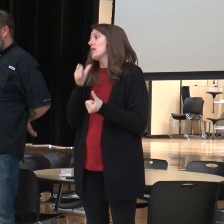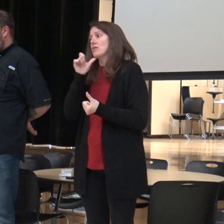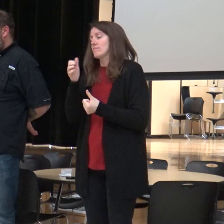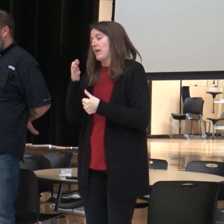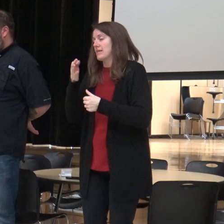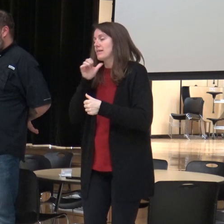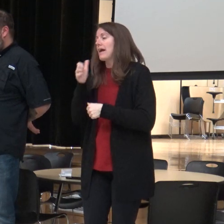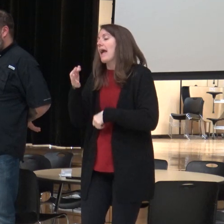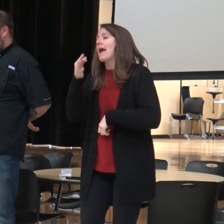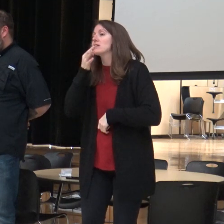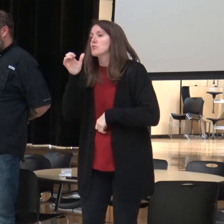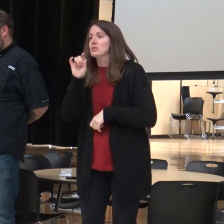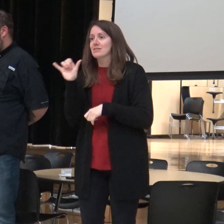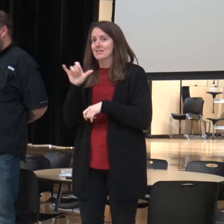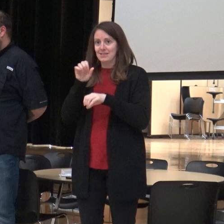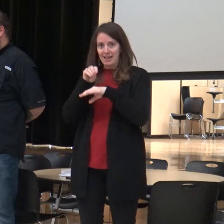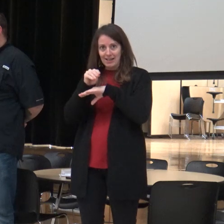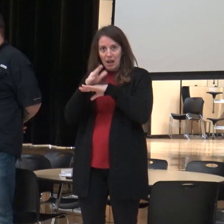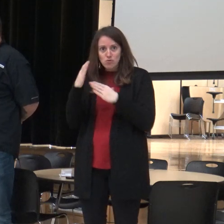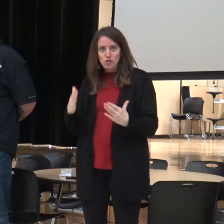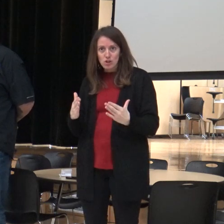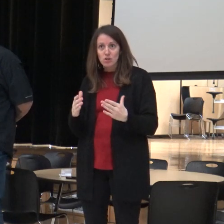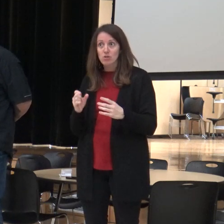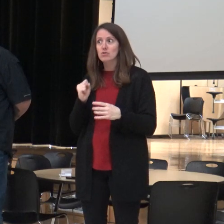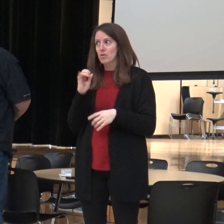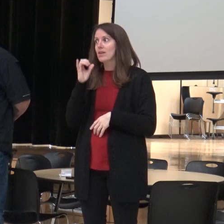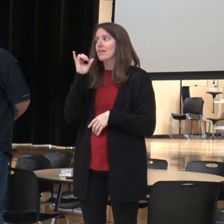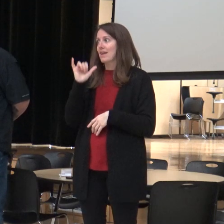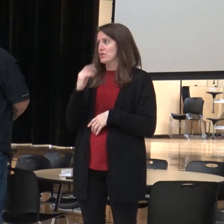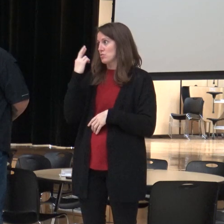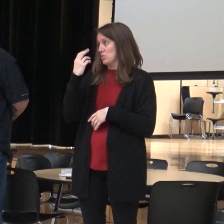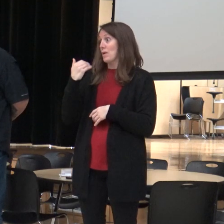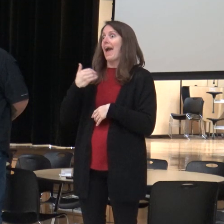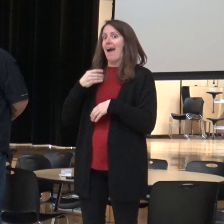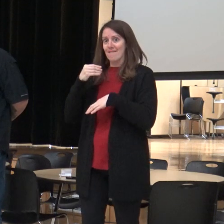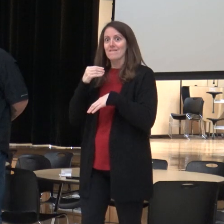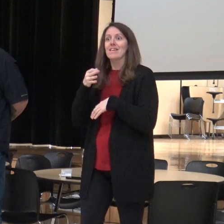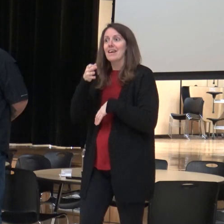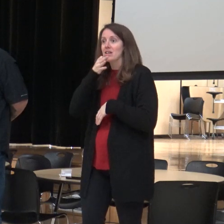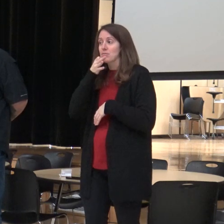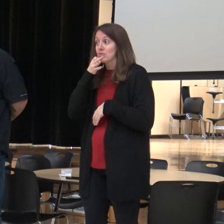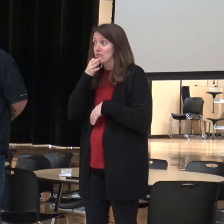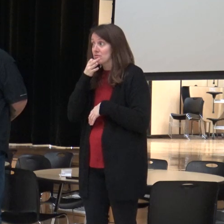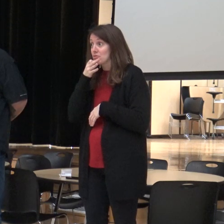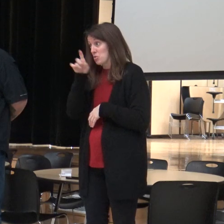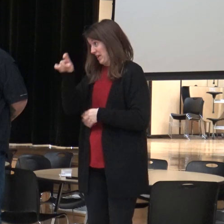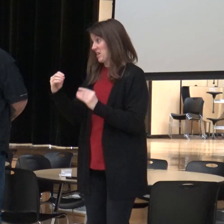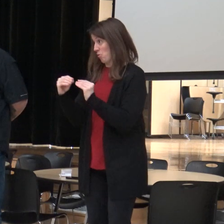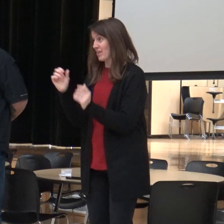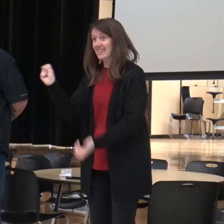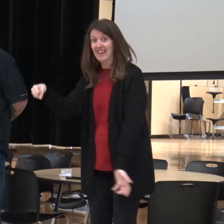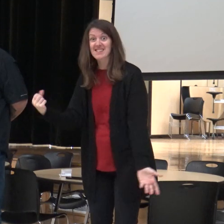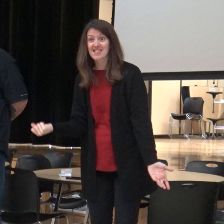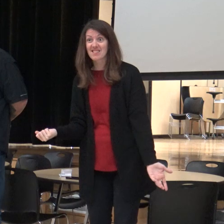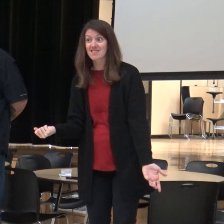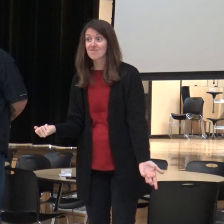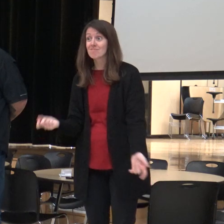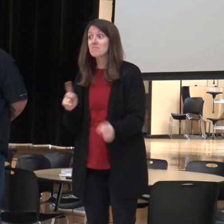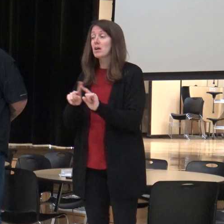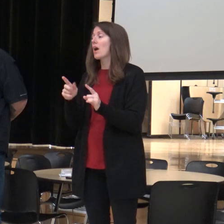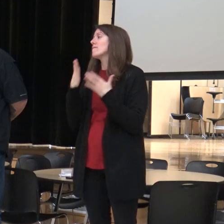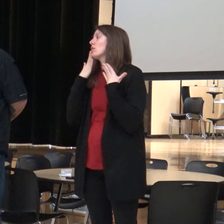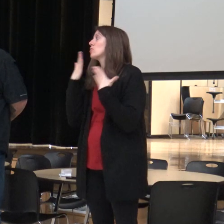counselor, right? So we keep those experts and we have that access. Could we use more? Yes, we could, but I'm very grateful to